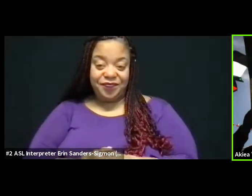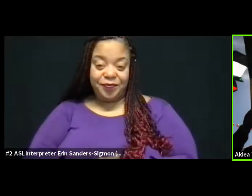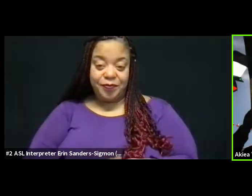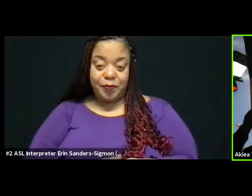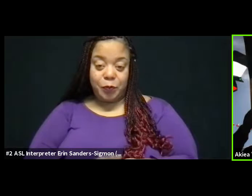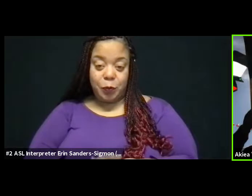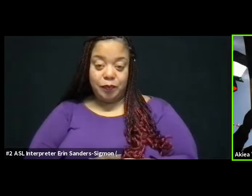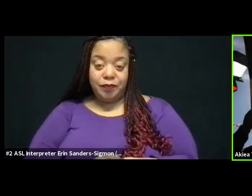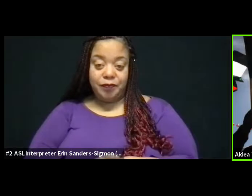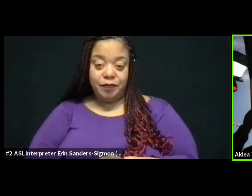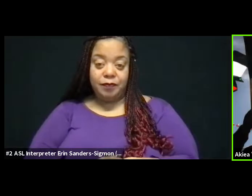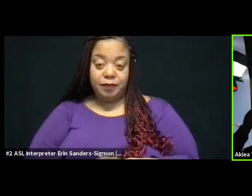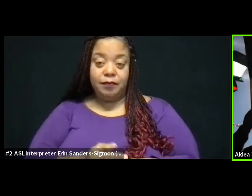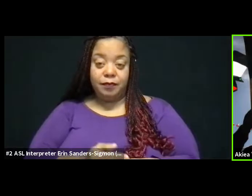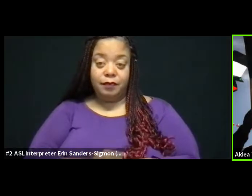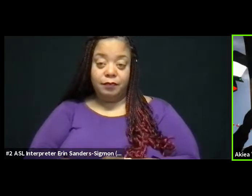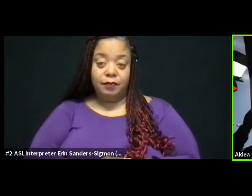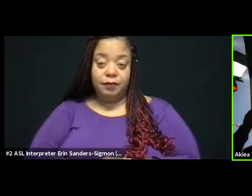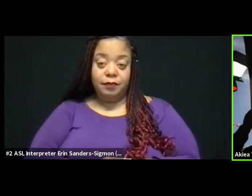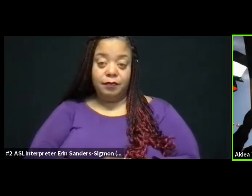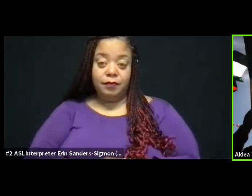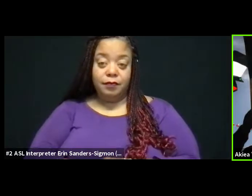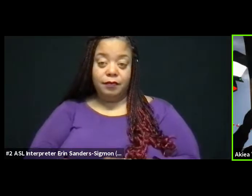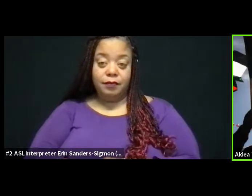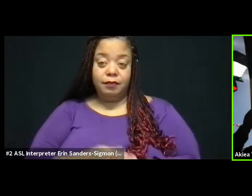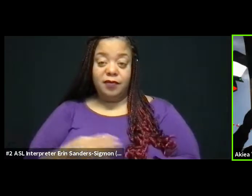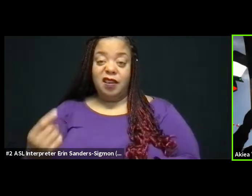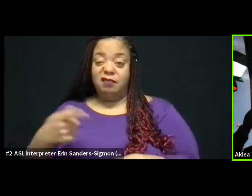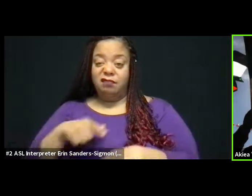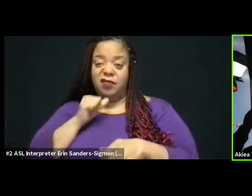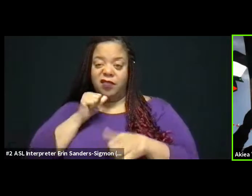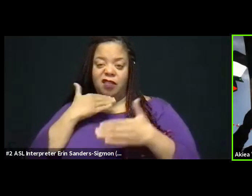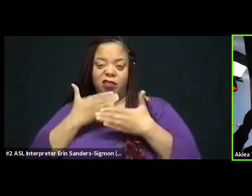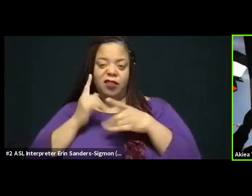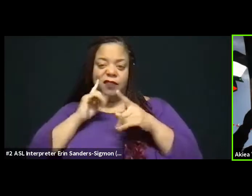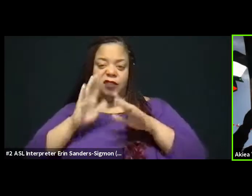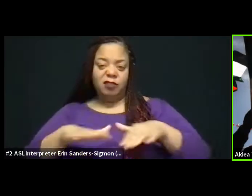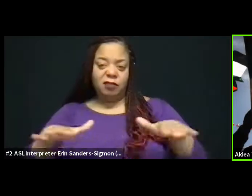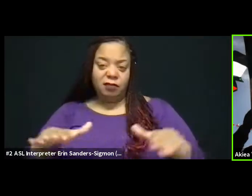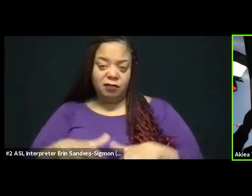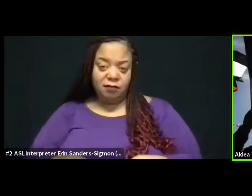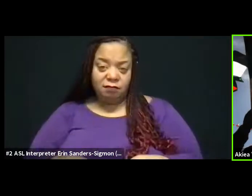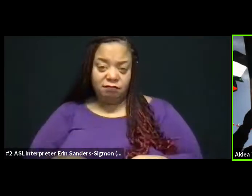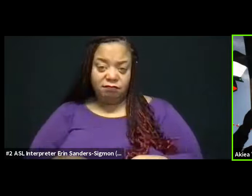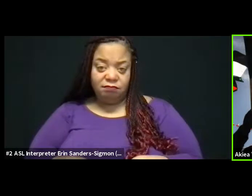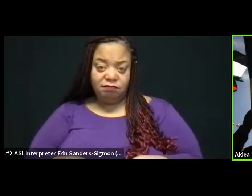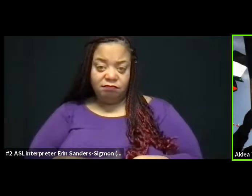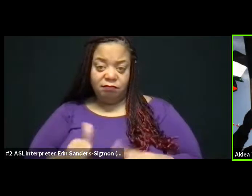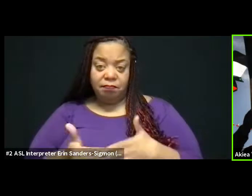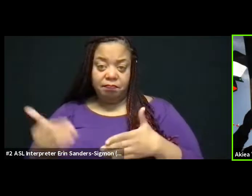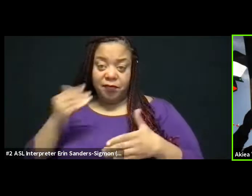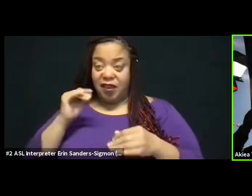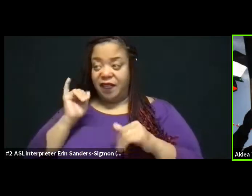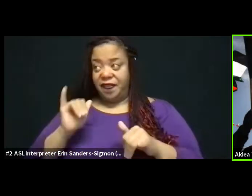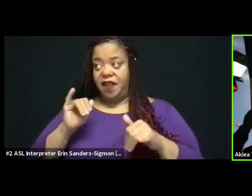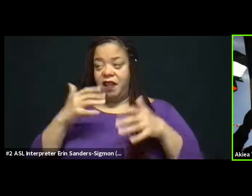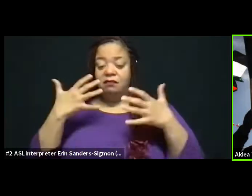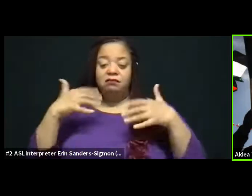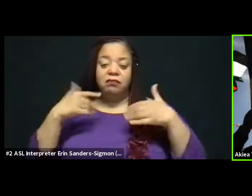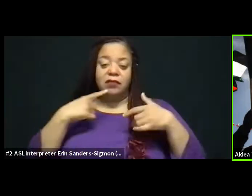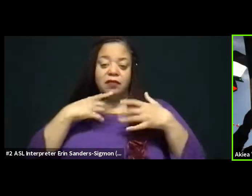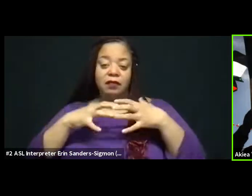being murdered because of my own trauma that I was enduring. And that speaks volumes. So I am